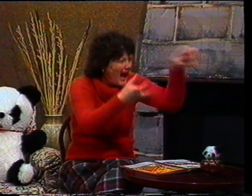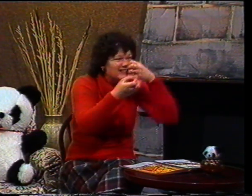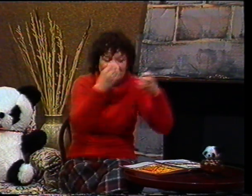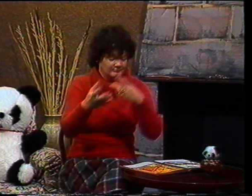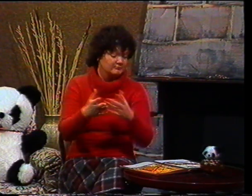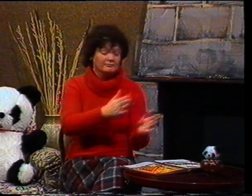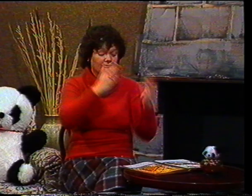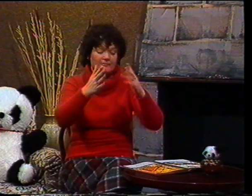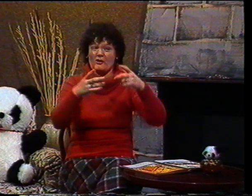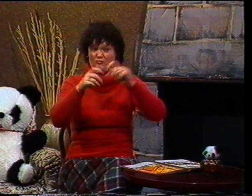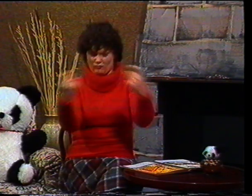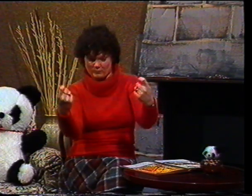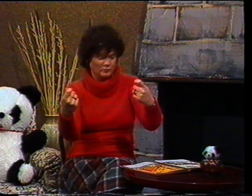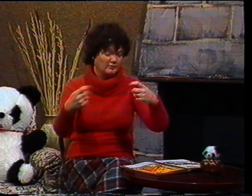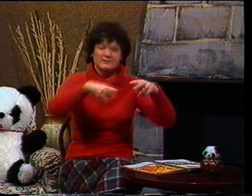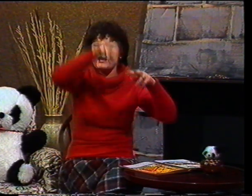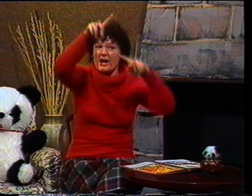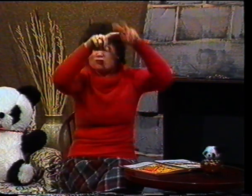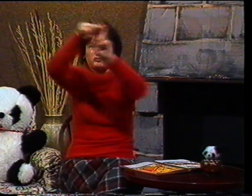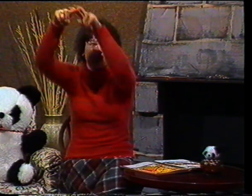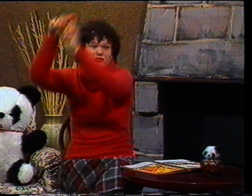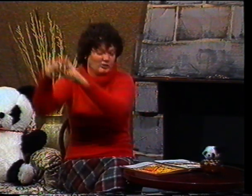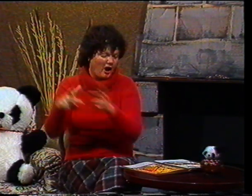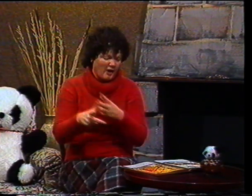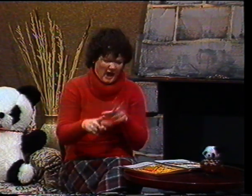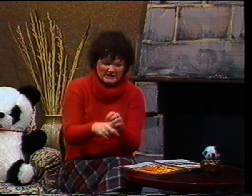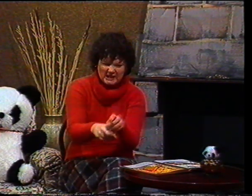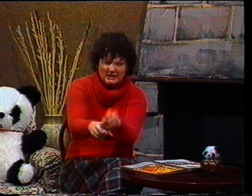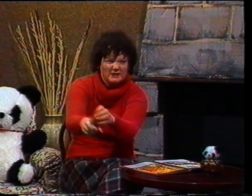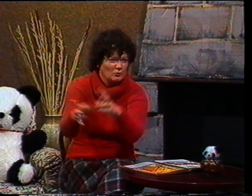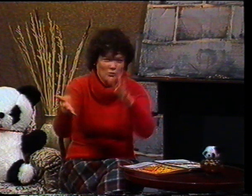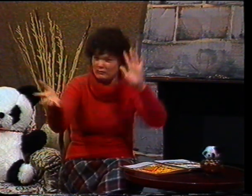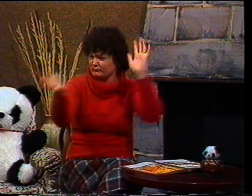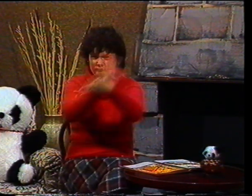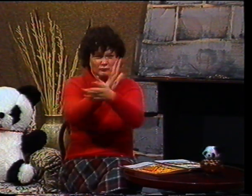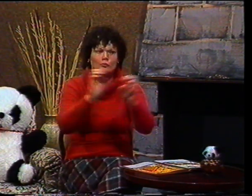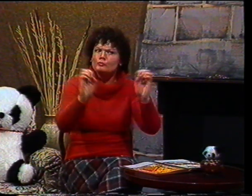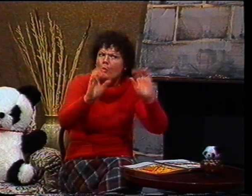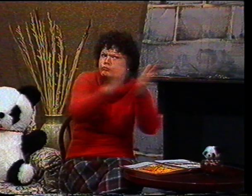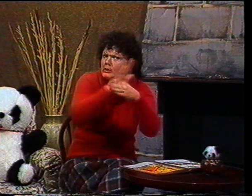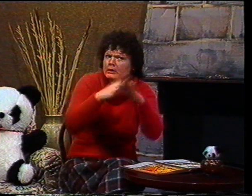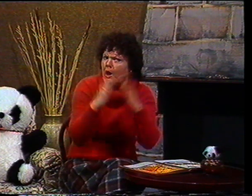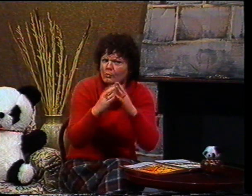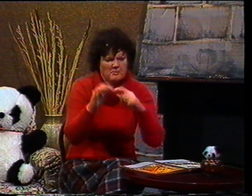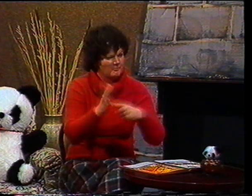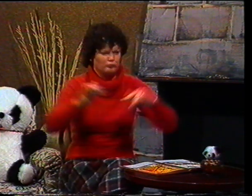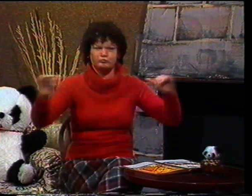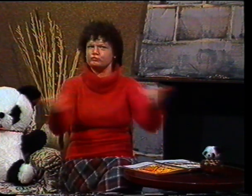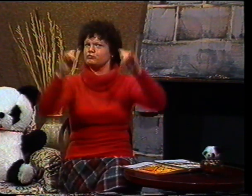the cheese and they ate things and they read books and they swung from the banisters and they nibbled at furniture. Nothing was damaged, but